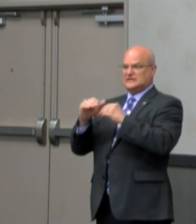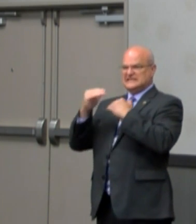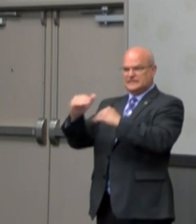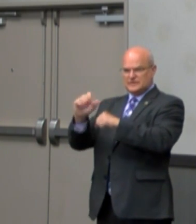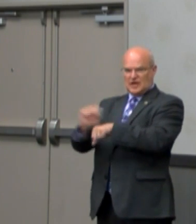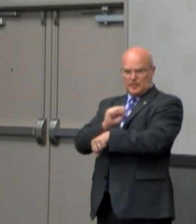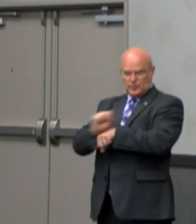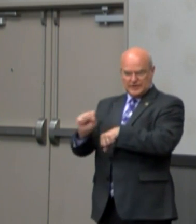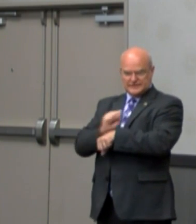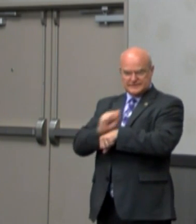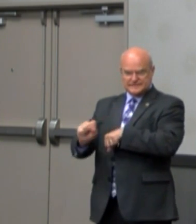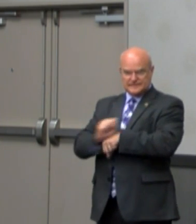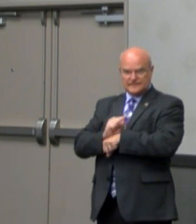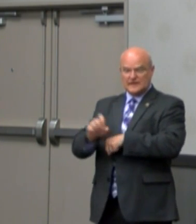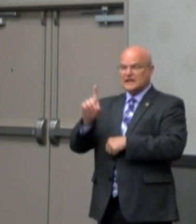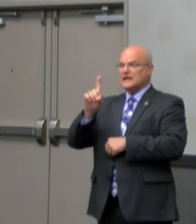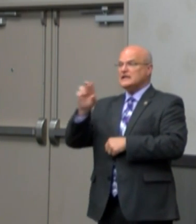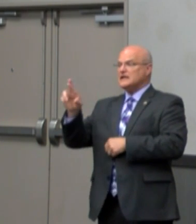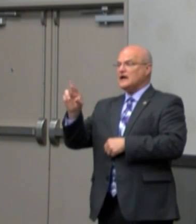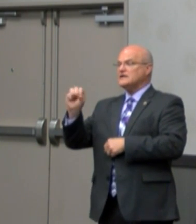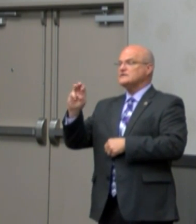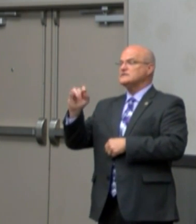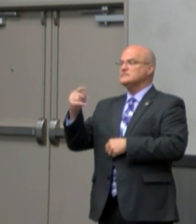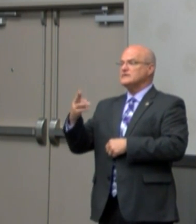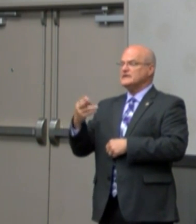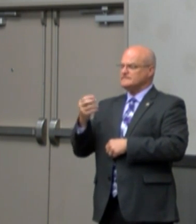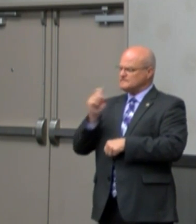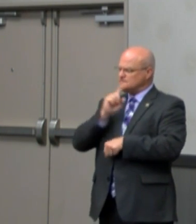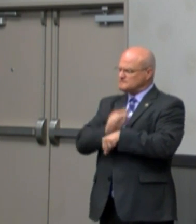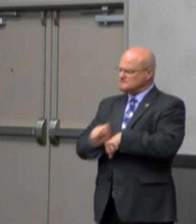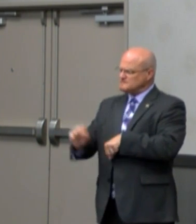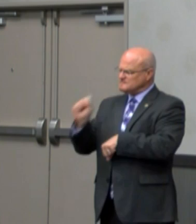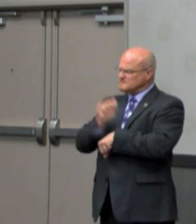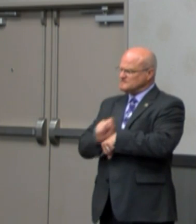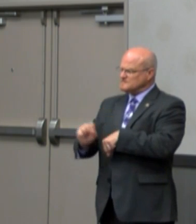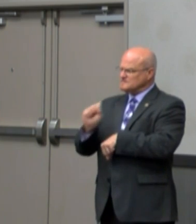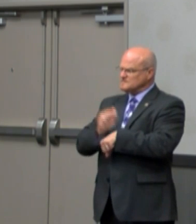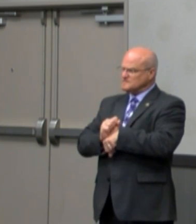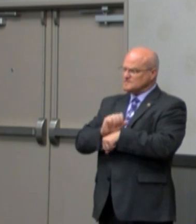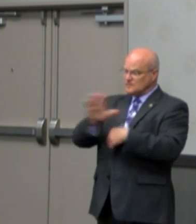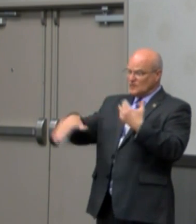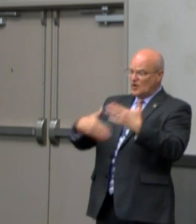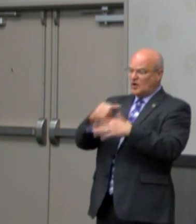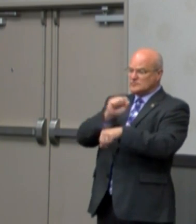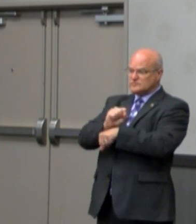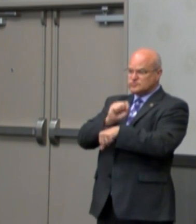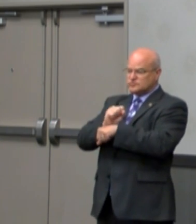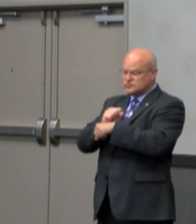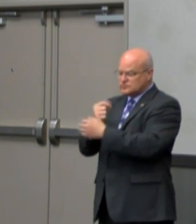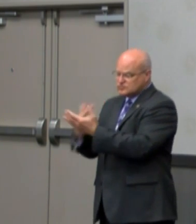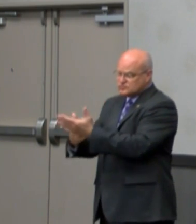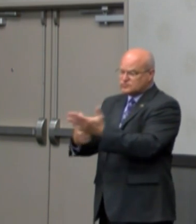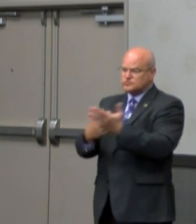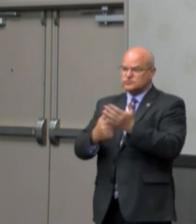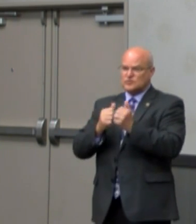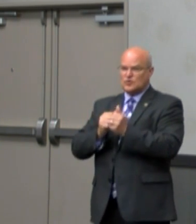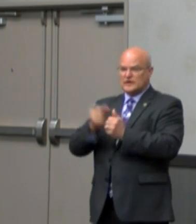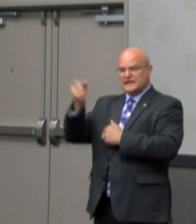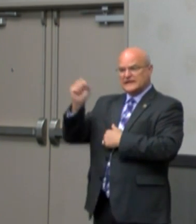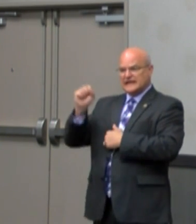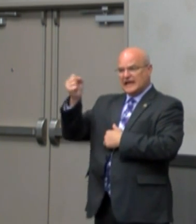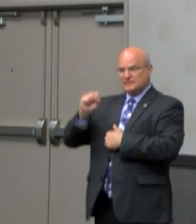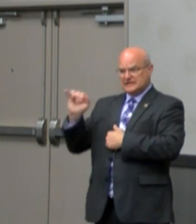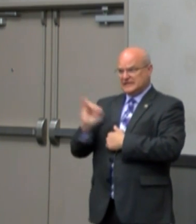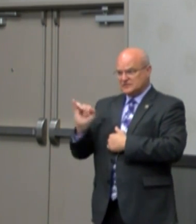operations. And Dr. Smith has worked very hard. We've all worked hard with the industry. They